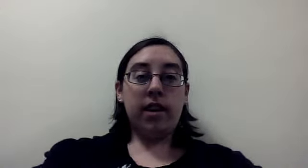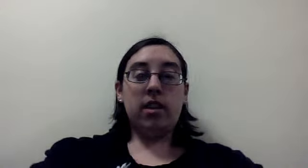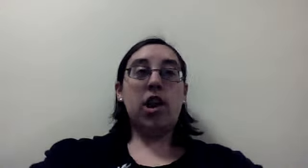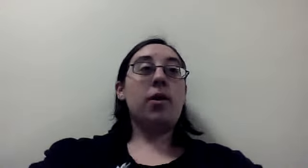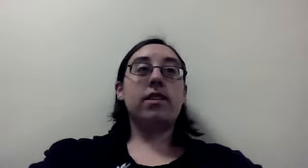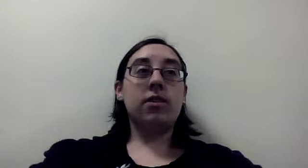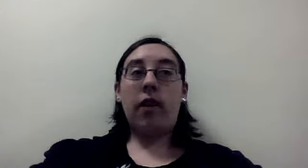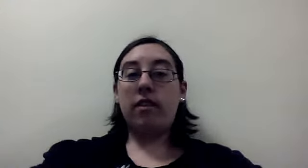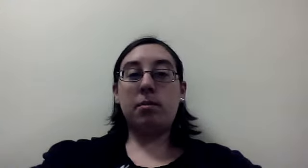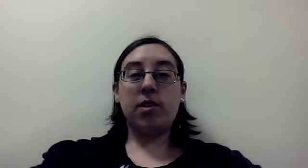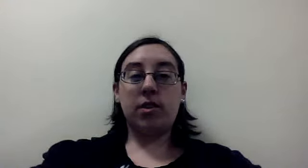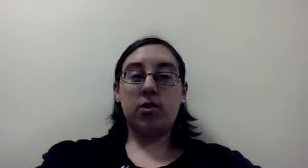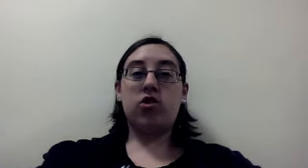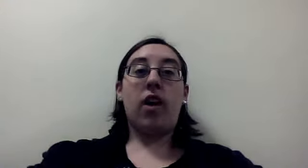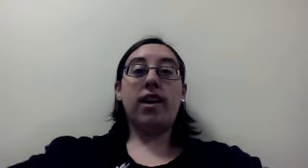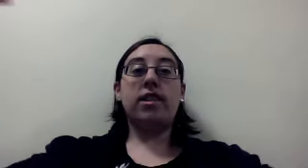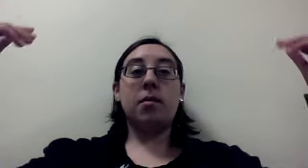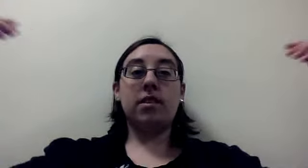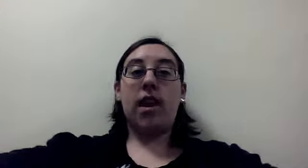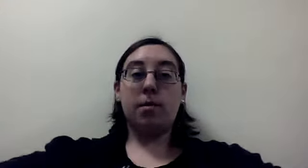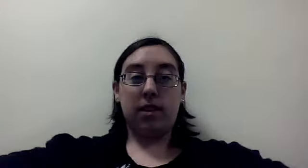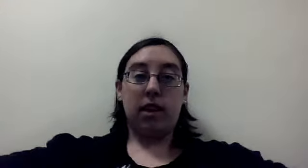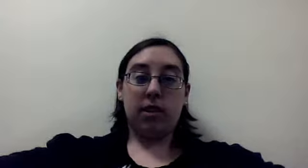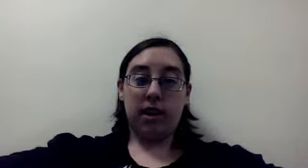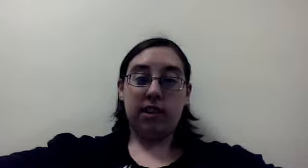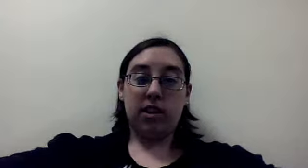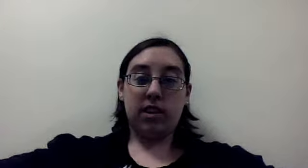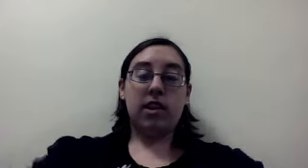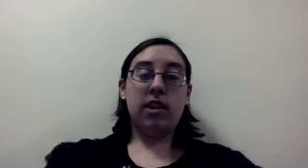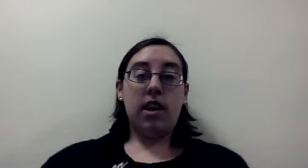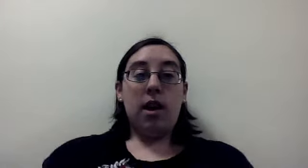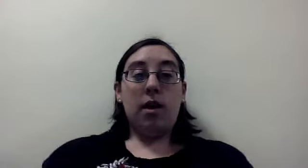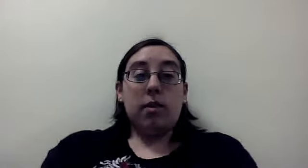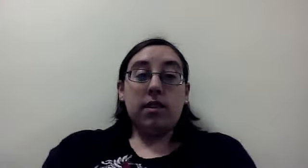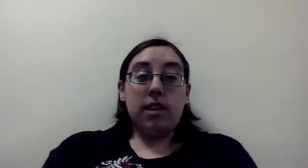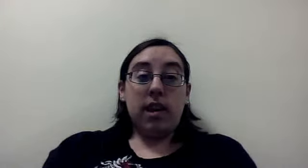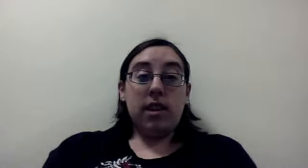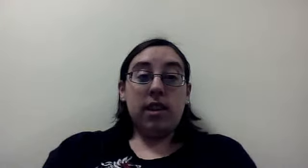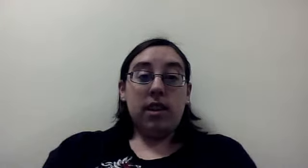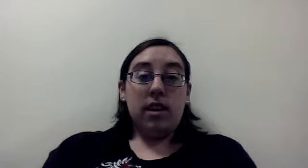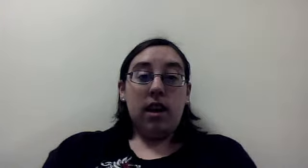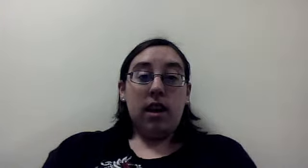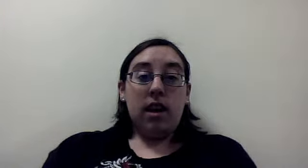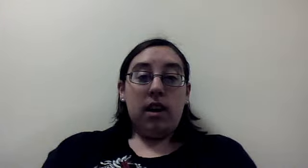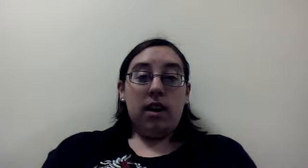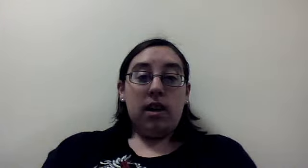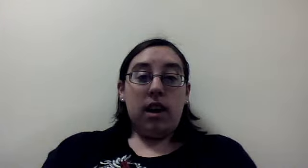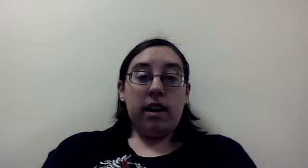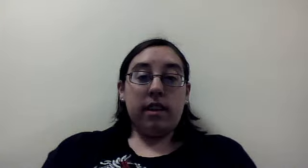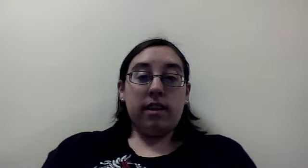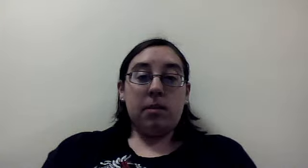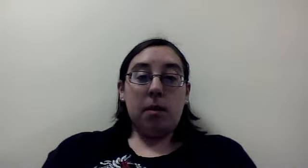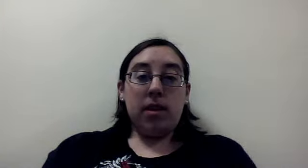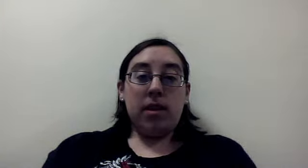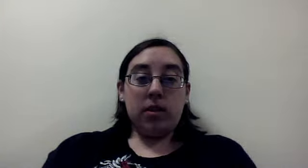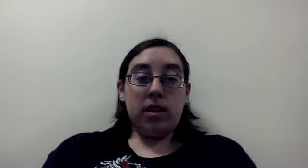the US is firing missiles to try to get them to stop slaughtering each other. Personally, I think this may be the only time